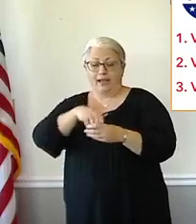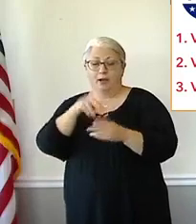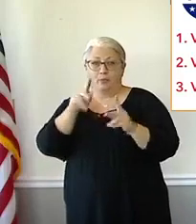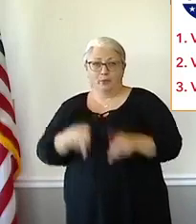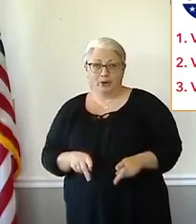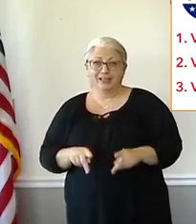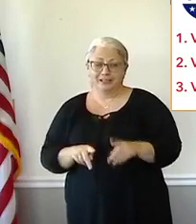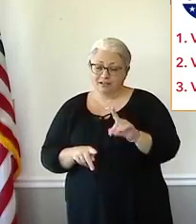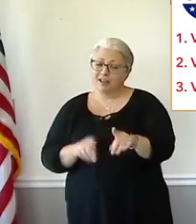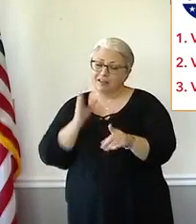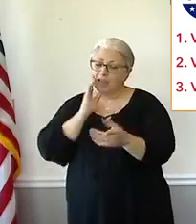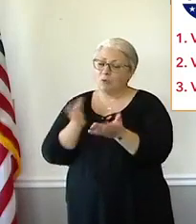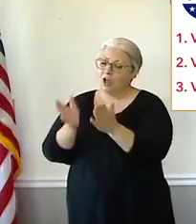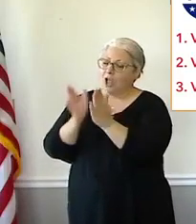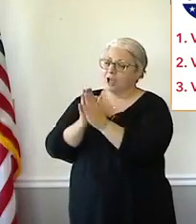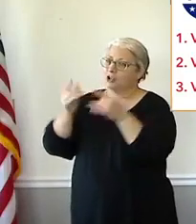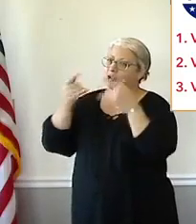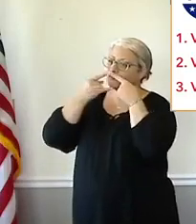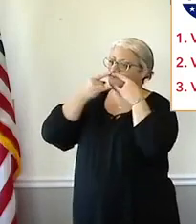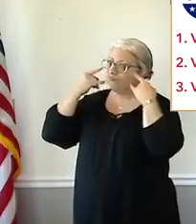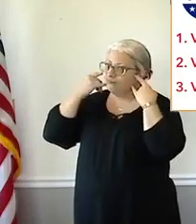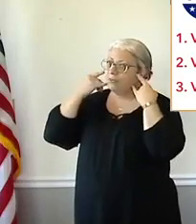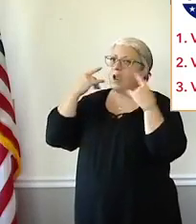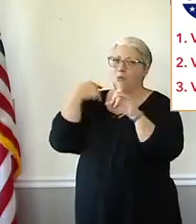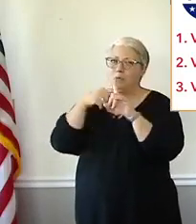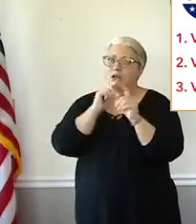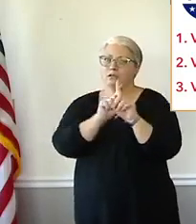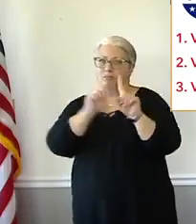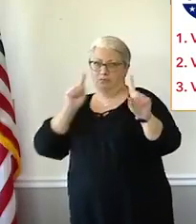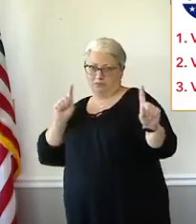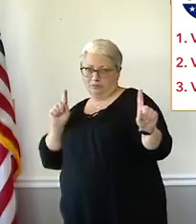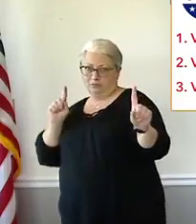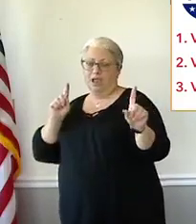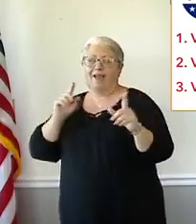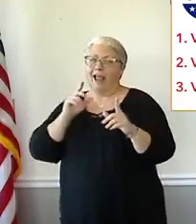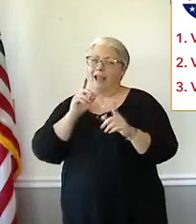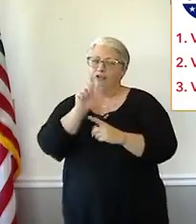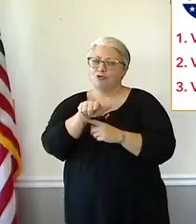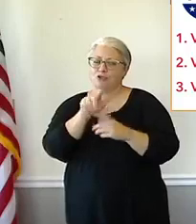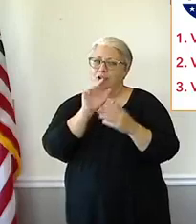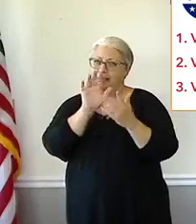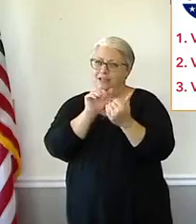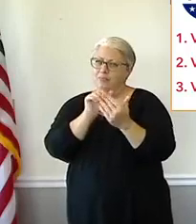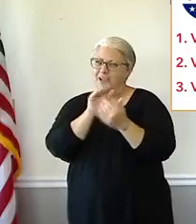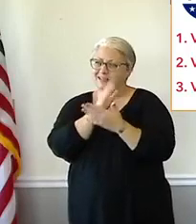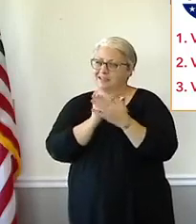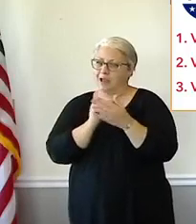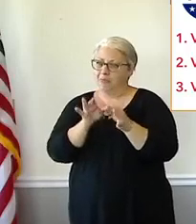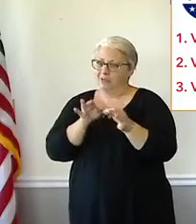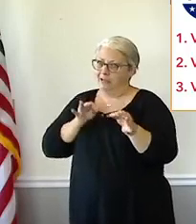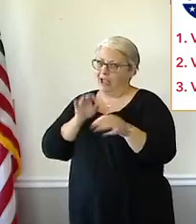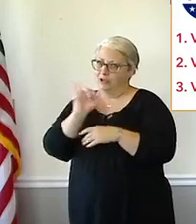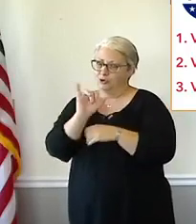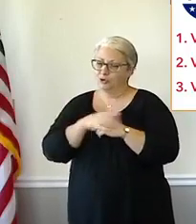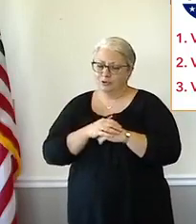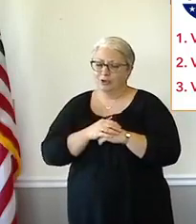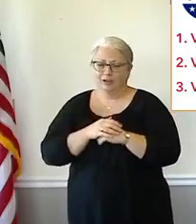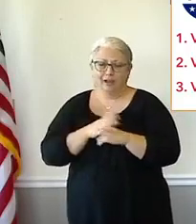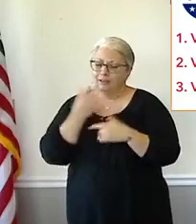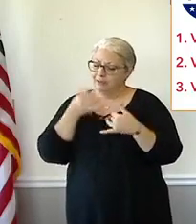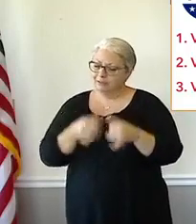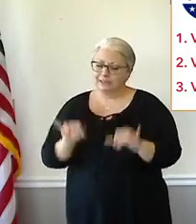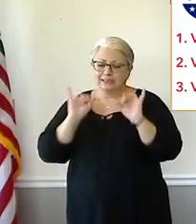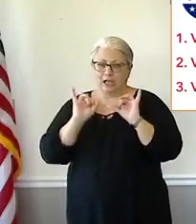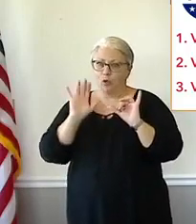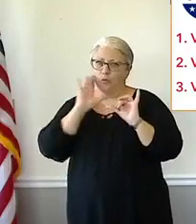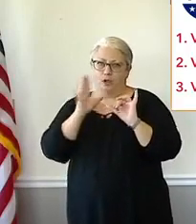mask, you'll be asked to engage in social distancing, and you should expect a little bit of a delay, in particular on Election Day, because there still will be, and